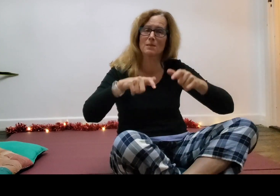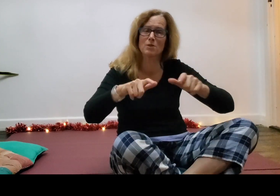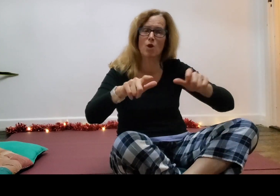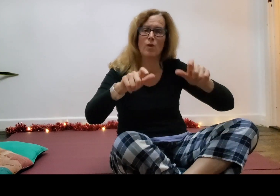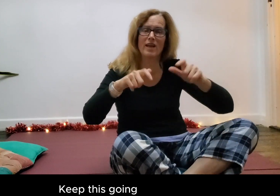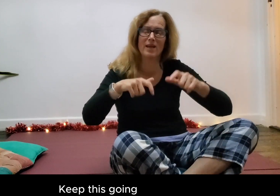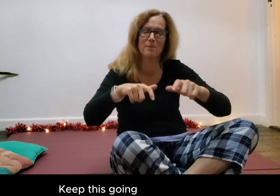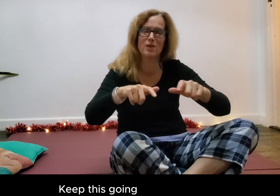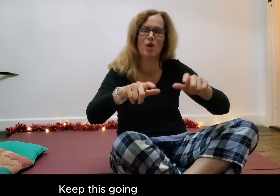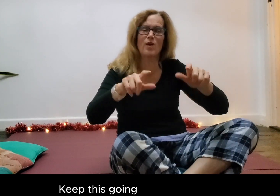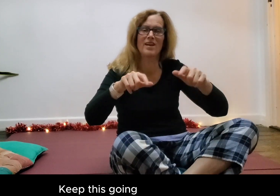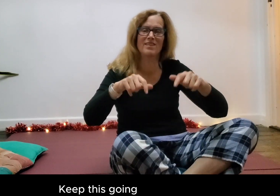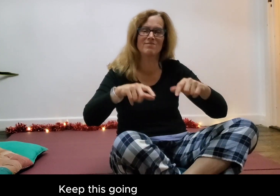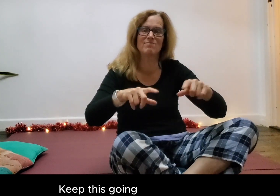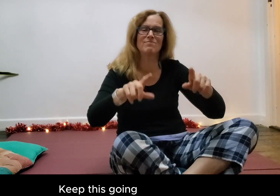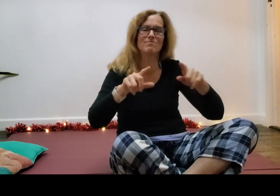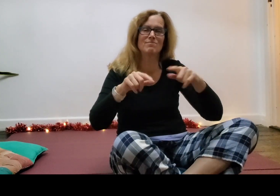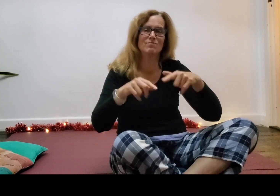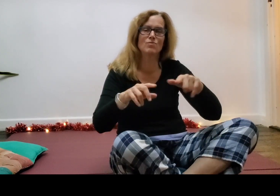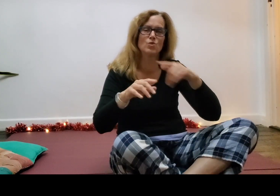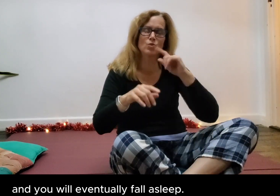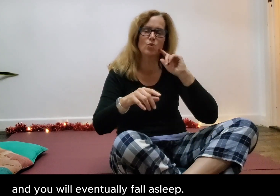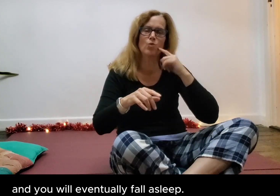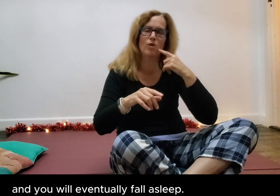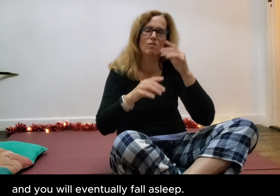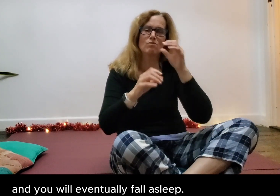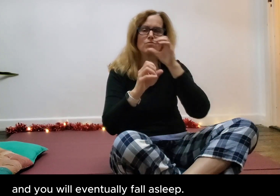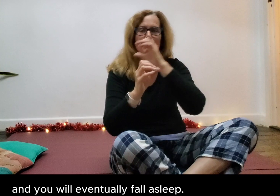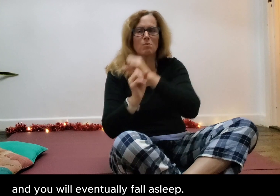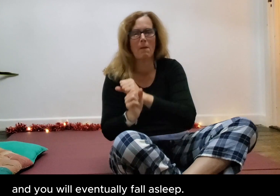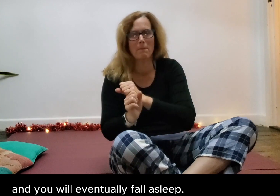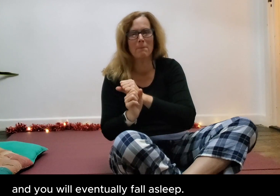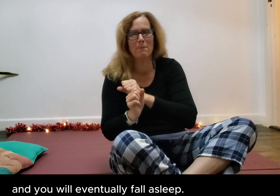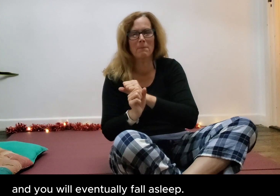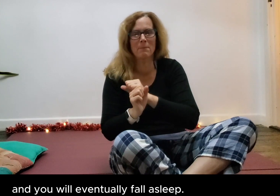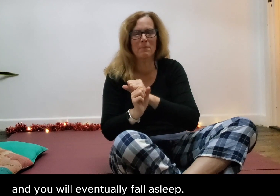Keep this going and you will eventually fall asleep.